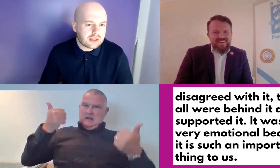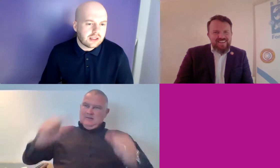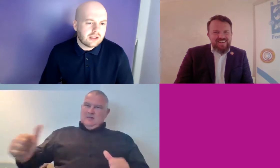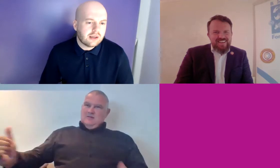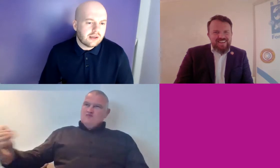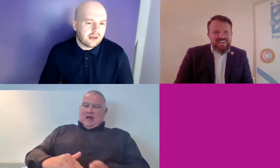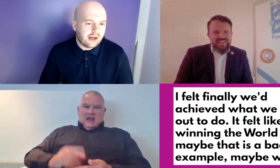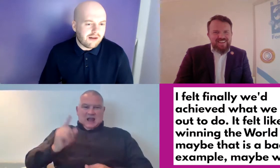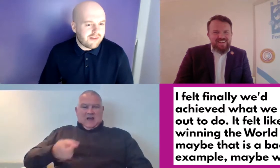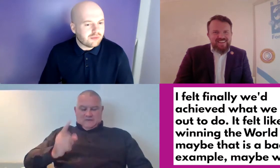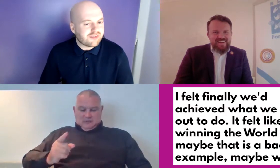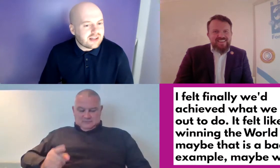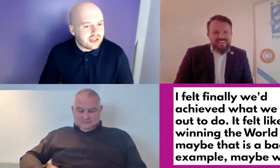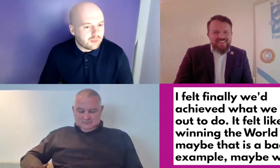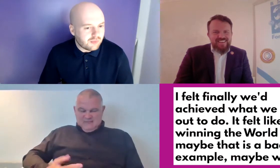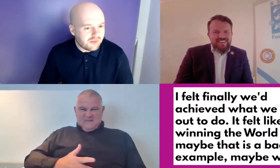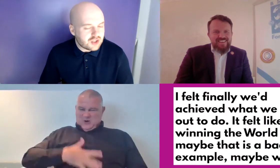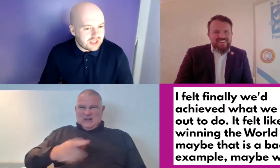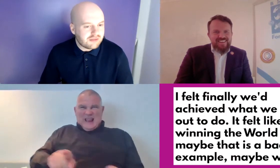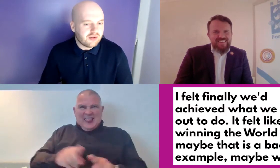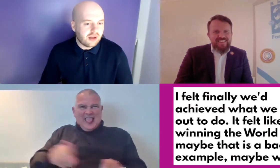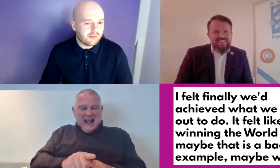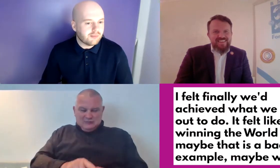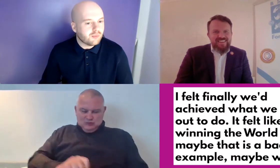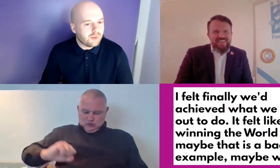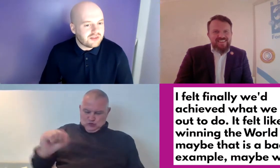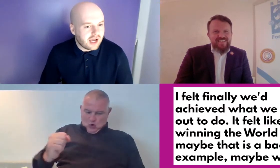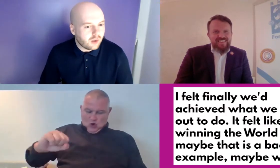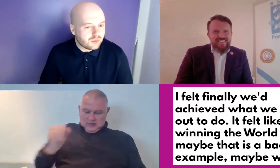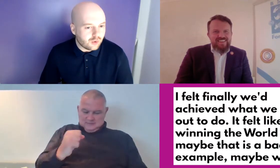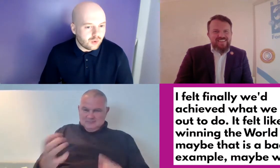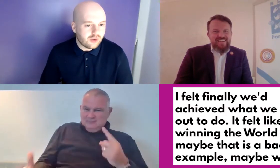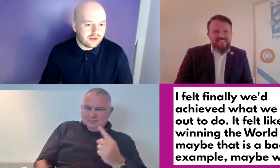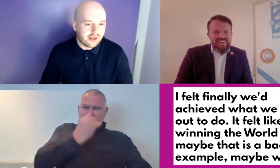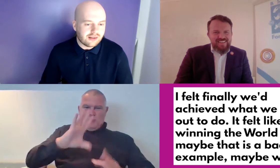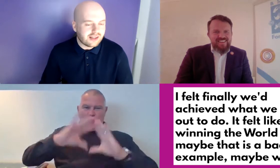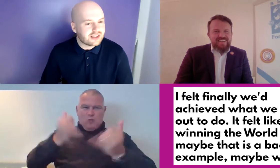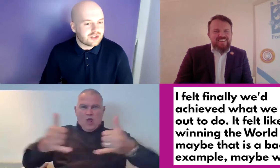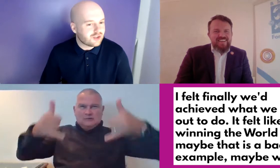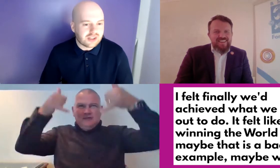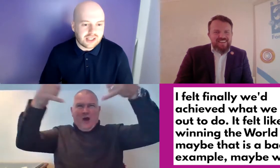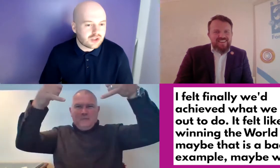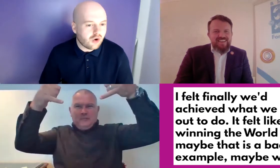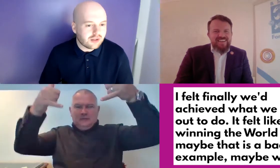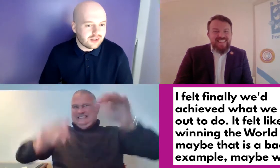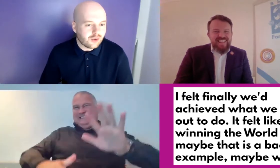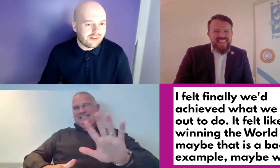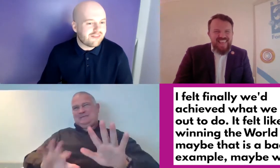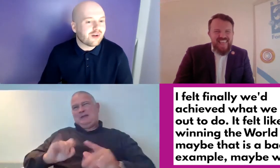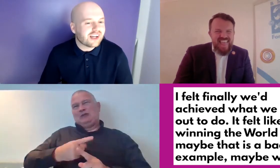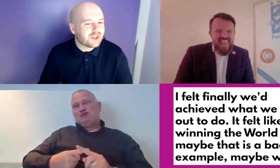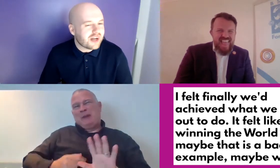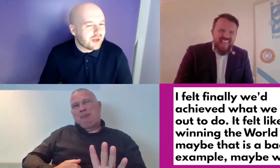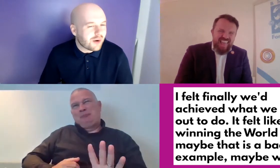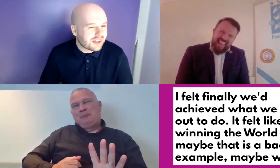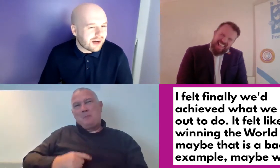us. And I felt finally we've achieved what we've set out to do, and this is just like Scotland. You know, it felt